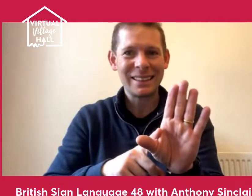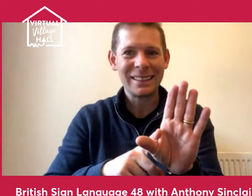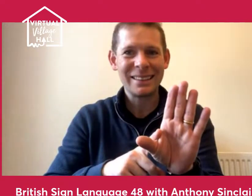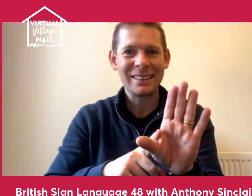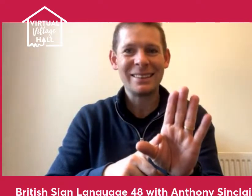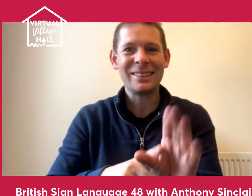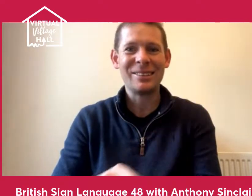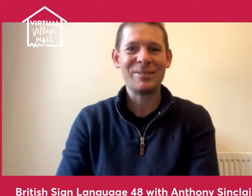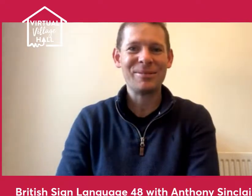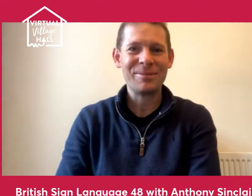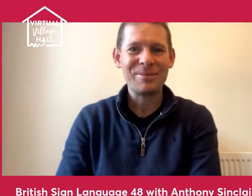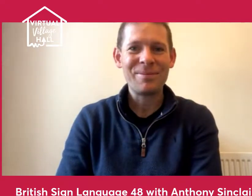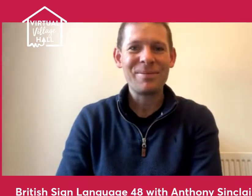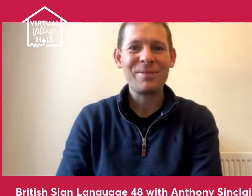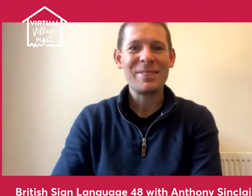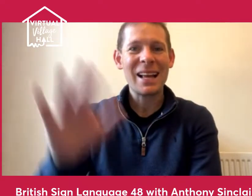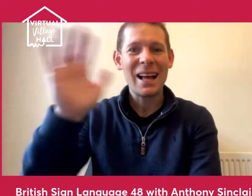And good morning, Lucy.